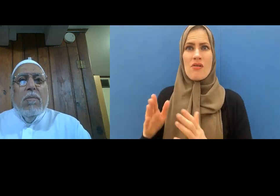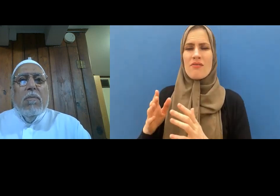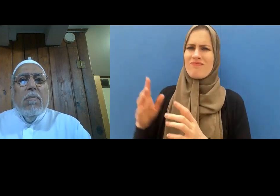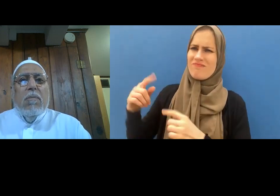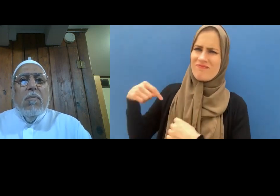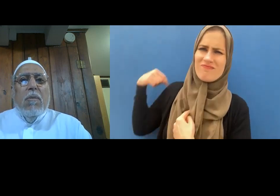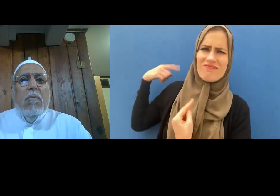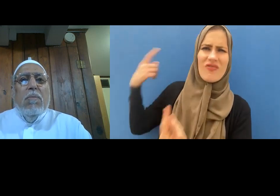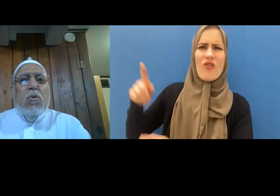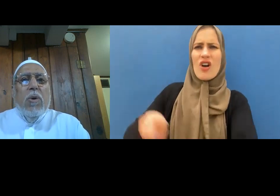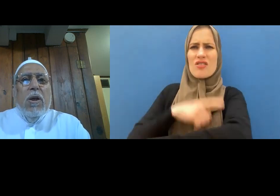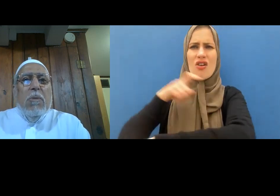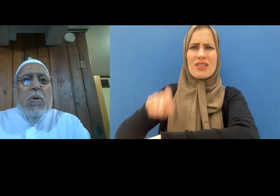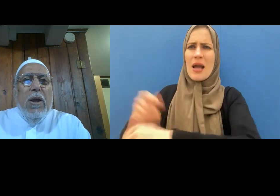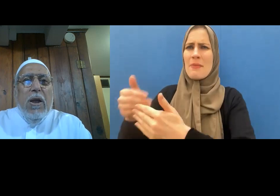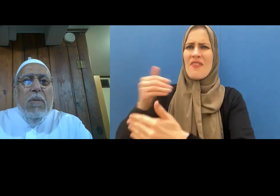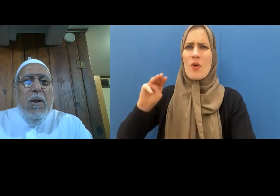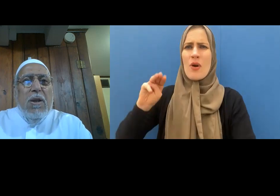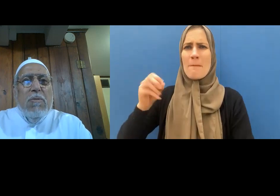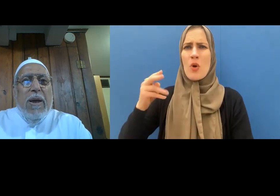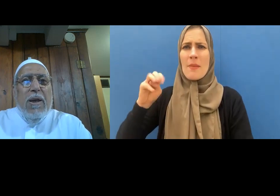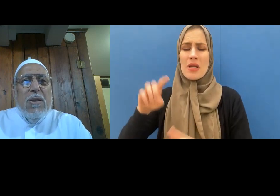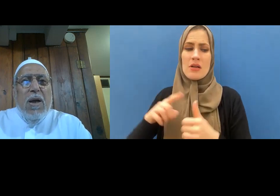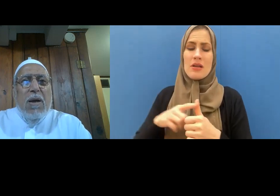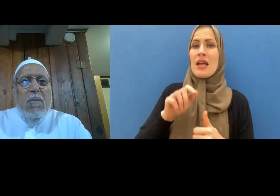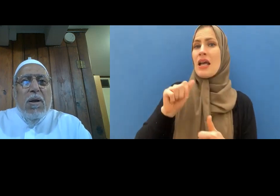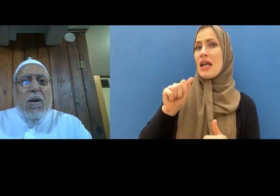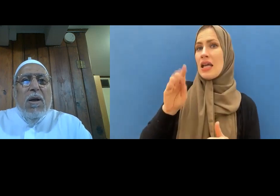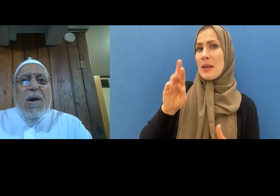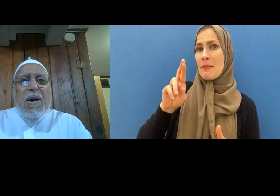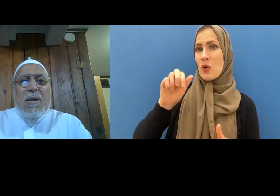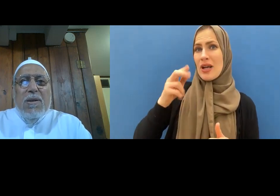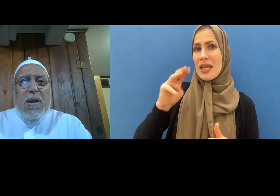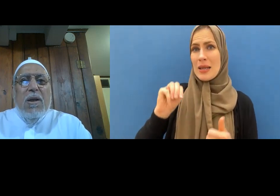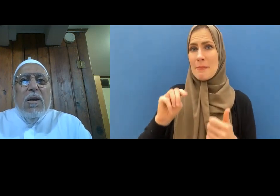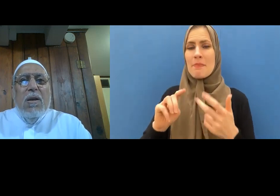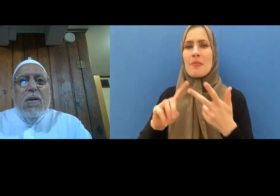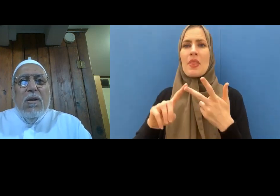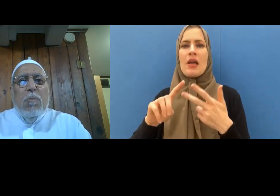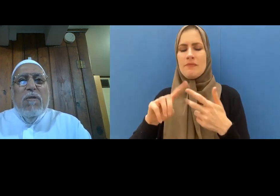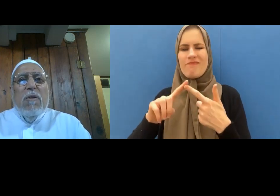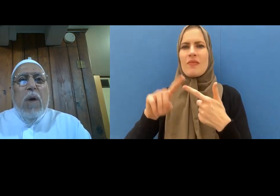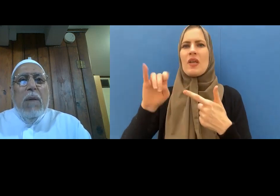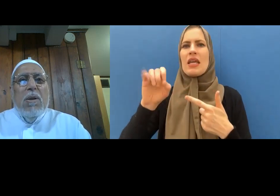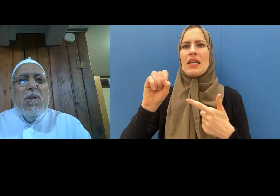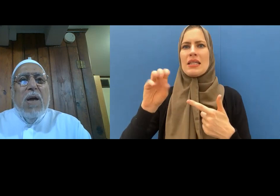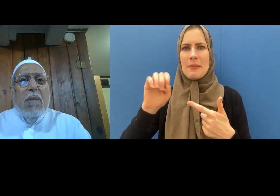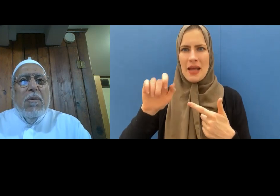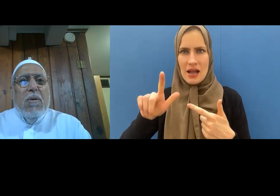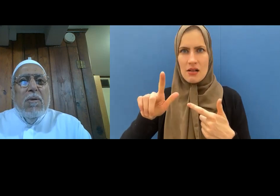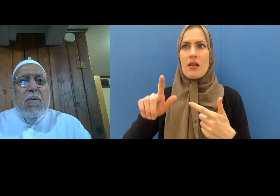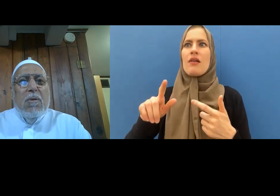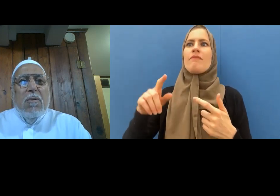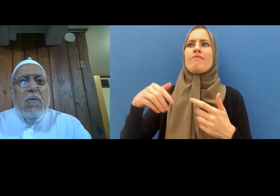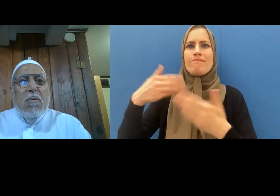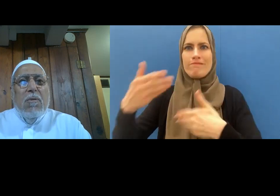time, between Ibrahim and Ismail's time until the Prophet Muhammad's time.